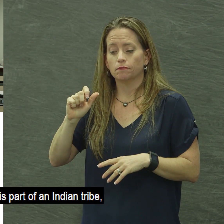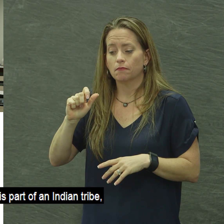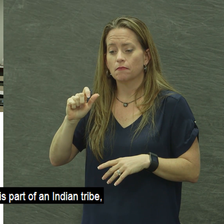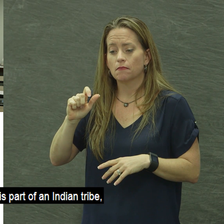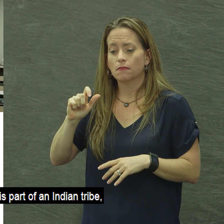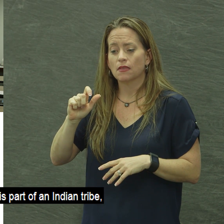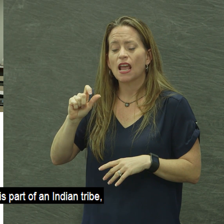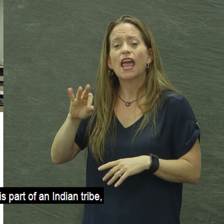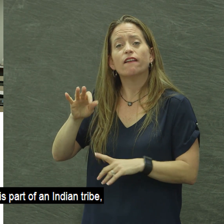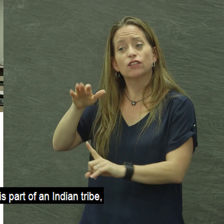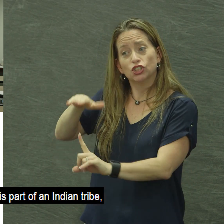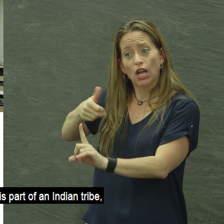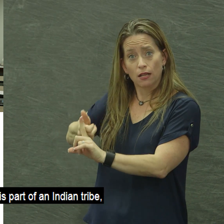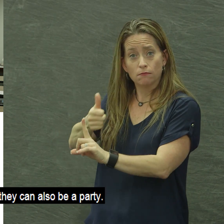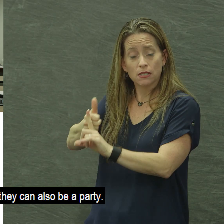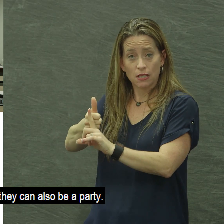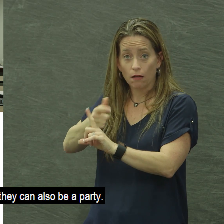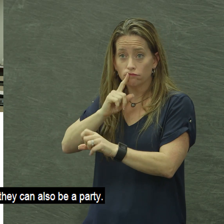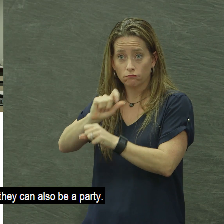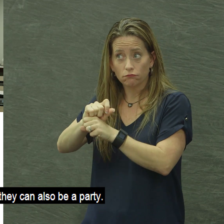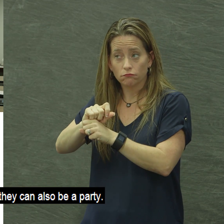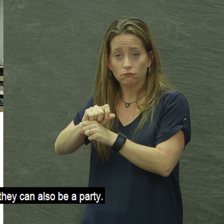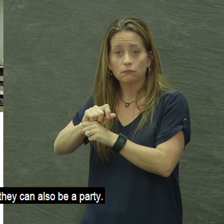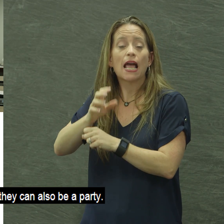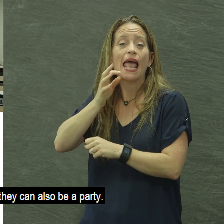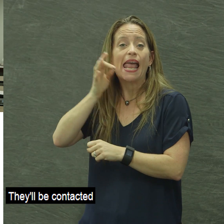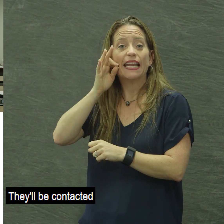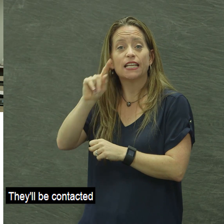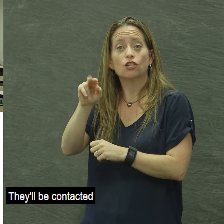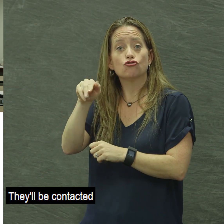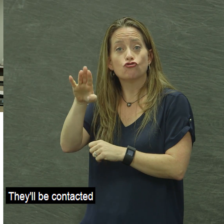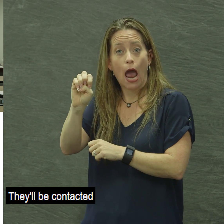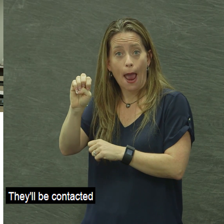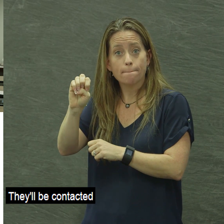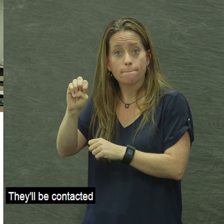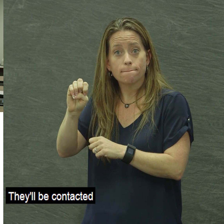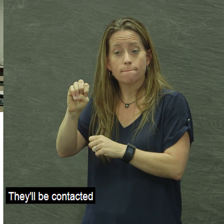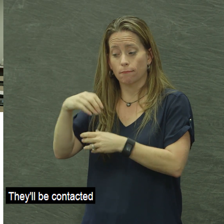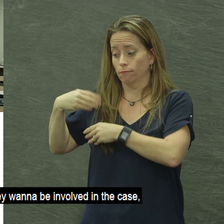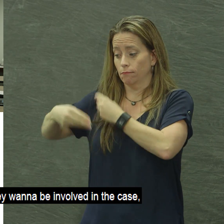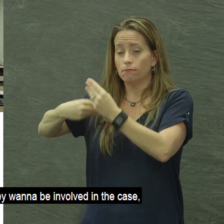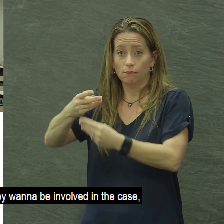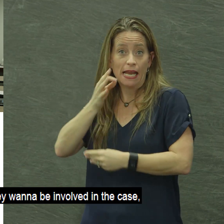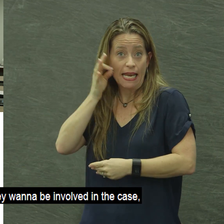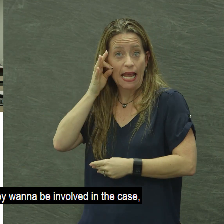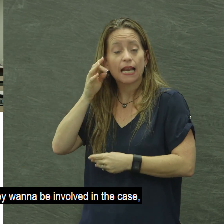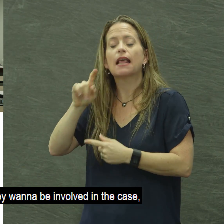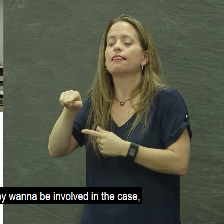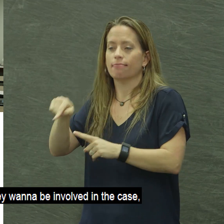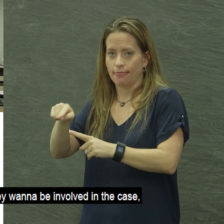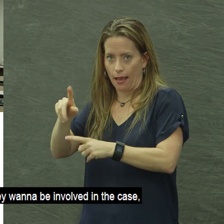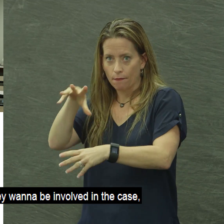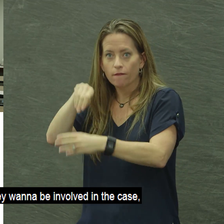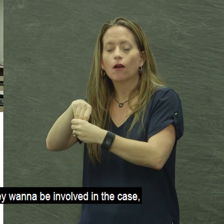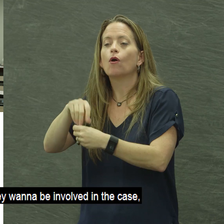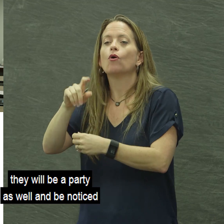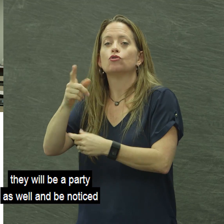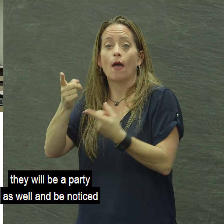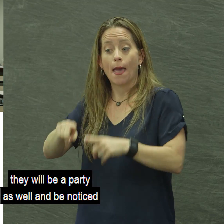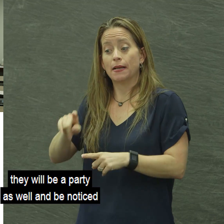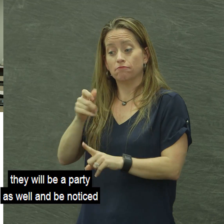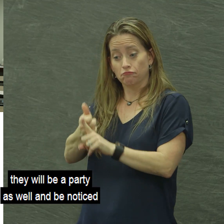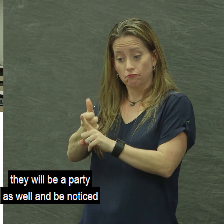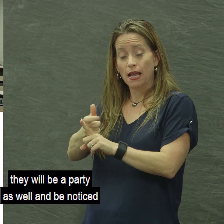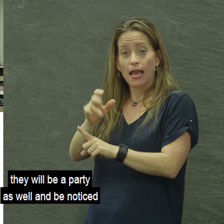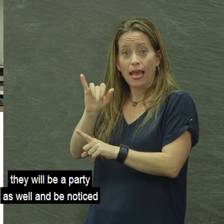is part of an Indian tribe, they can also be a party. They'll be contacted, and if they want to be involved in the case,